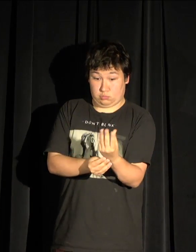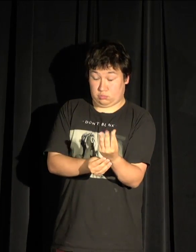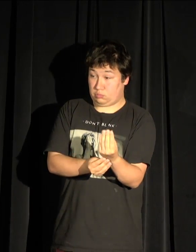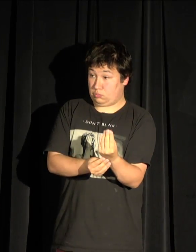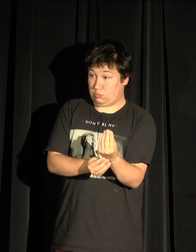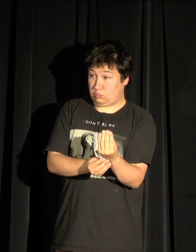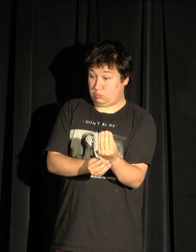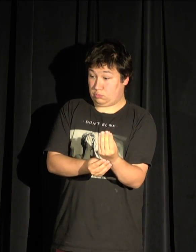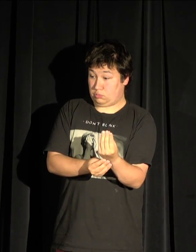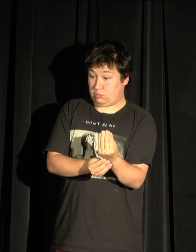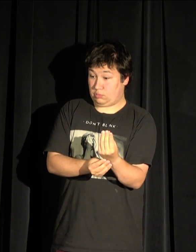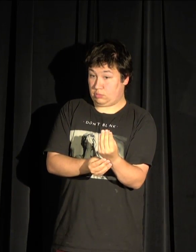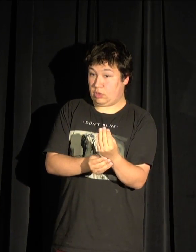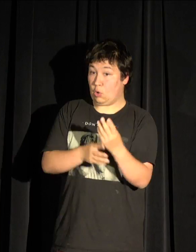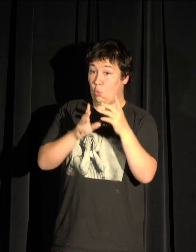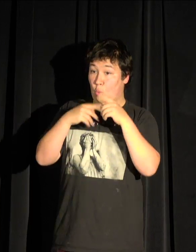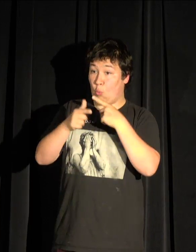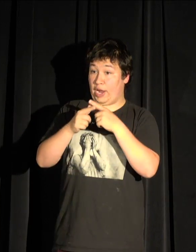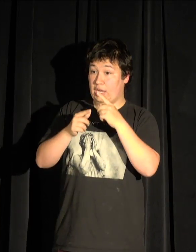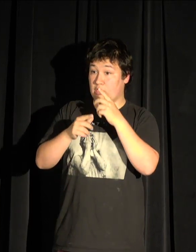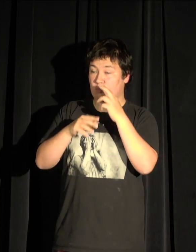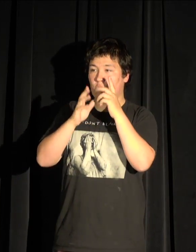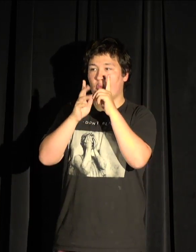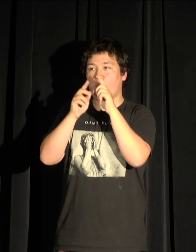It has a flashing light.